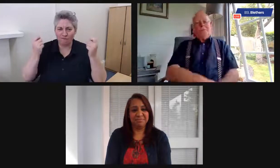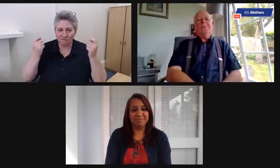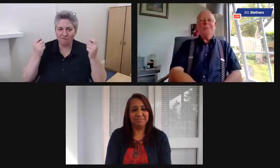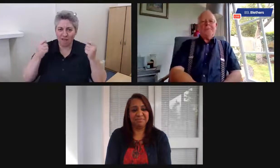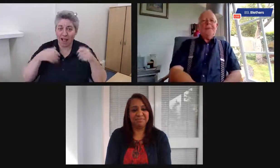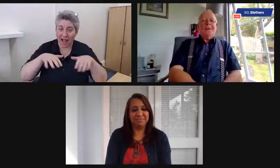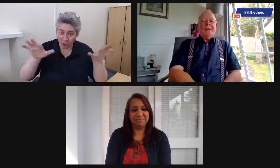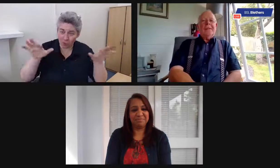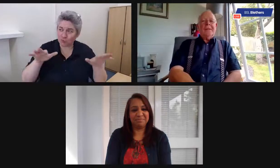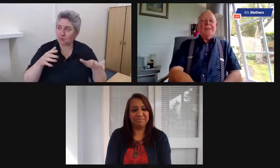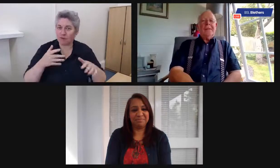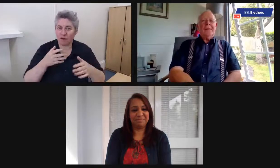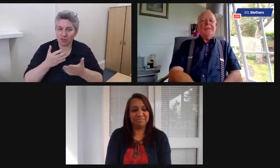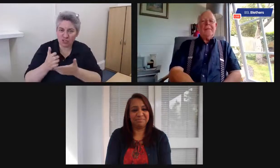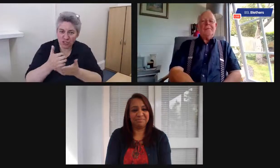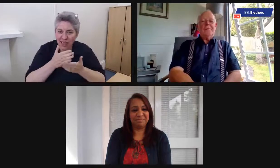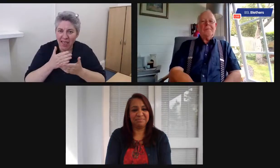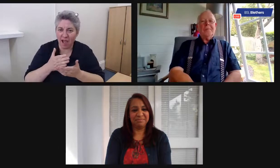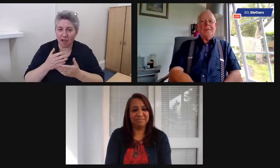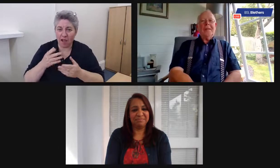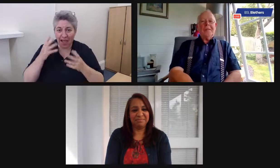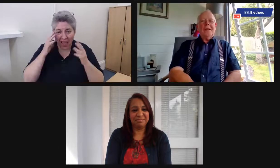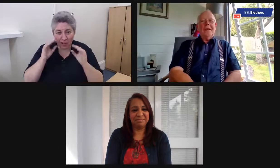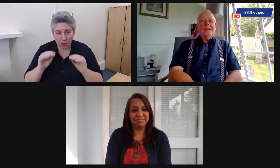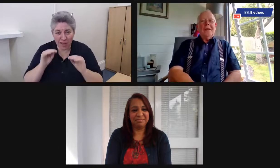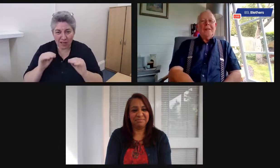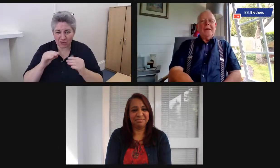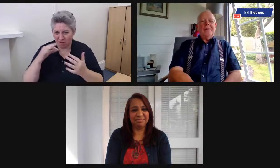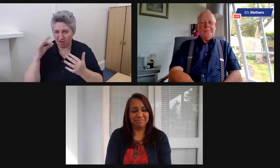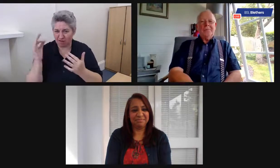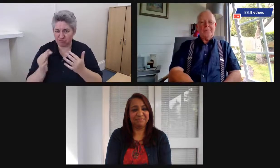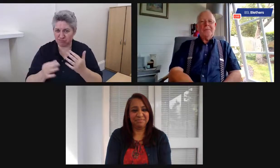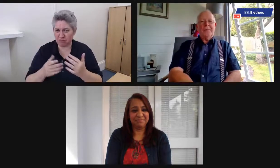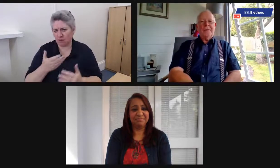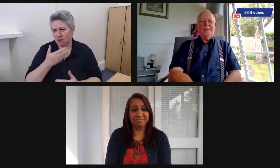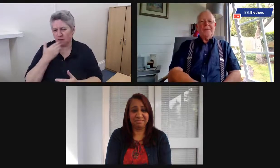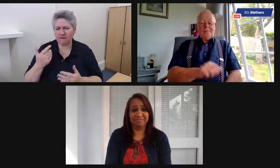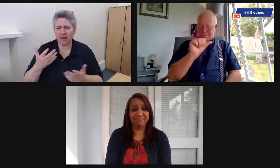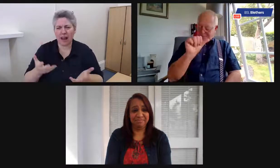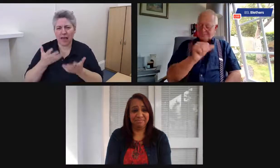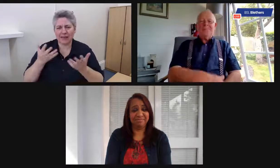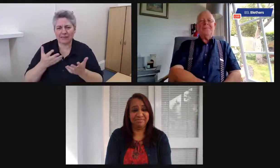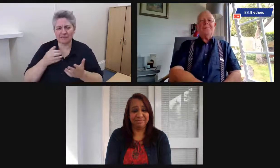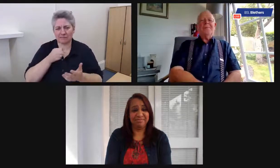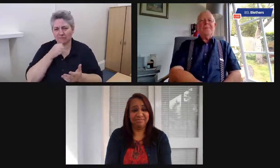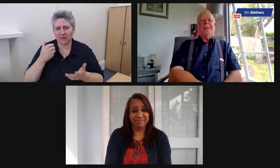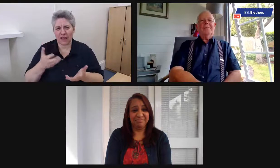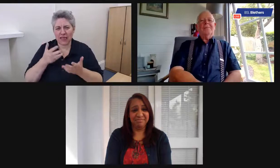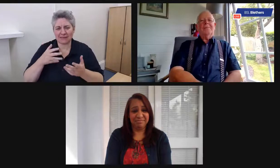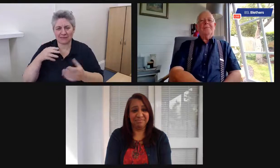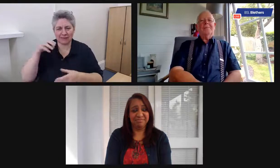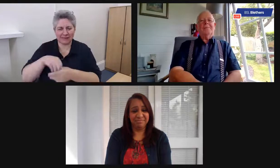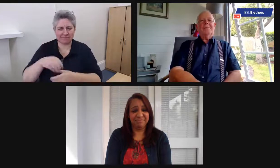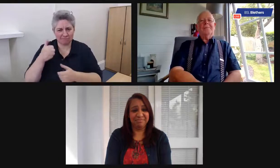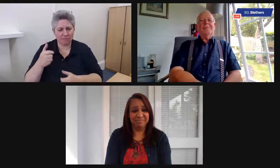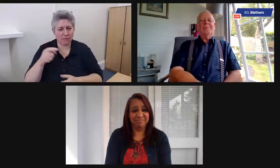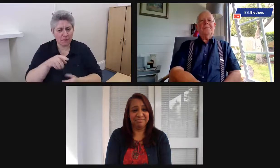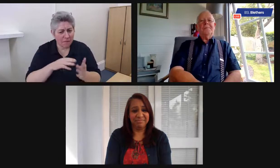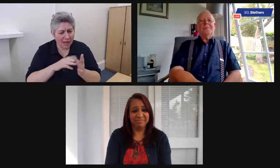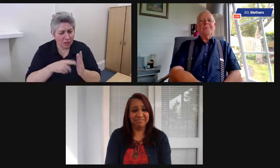that knowledge and doing something And encouraging that, people to get yeah, out. Yeah, yeah, it's education, it's fun, it's it social, is. it's everything. Oh, I